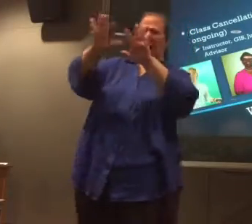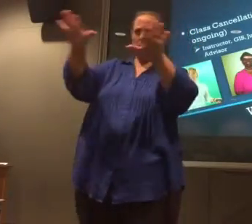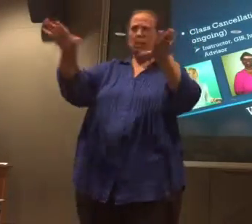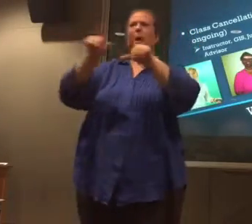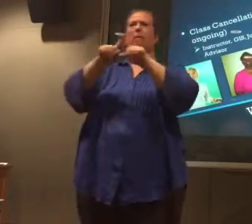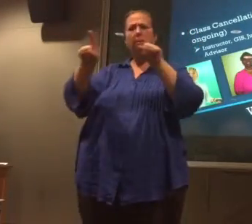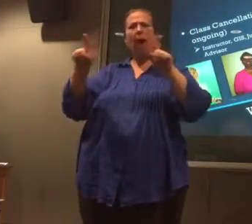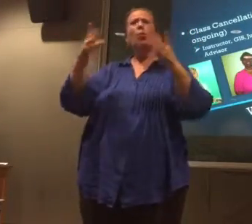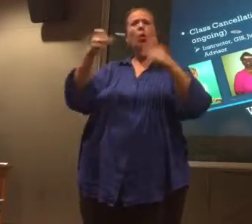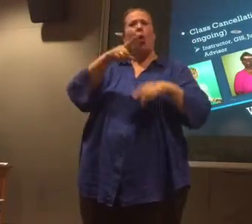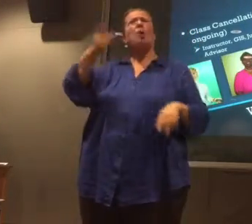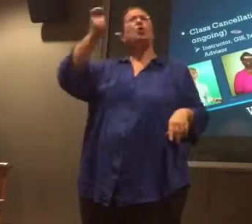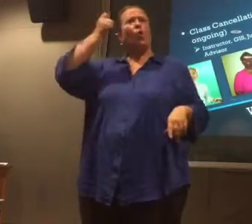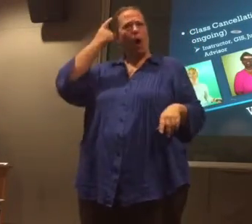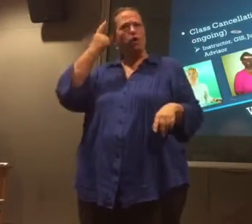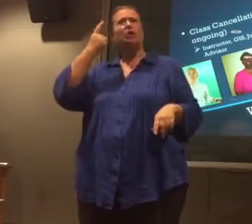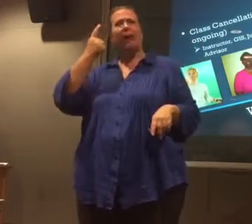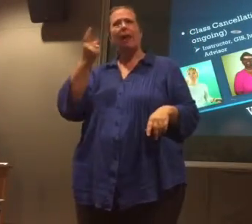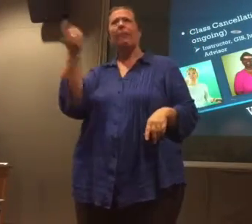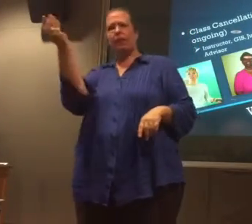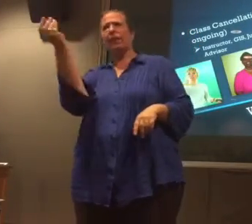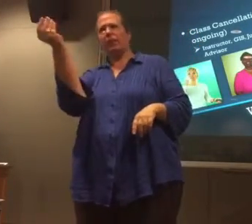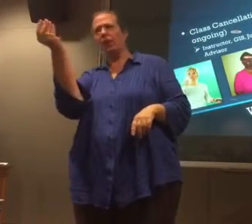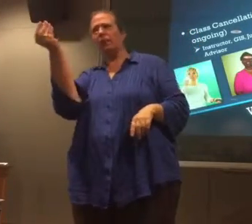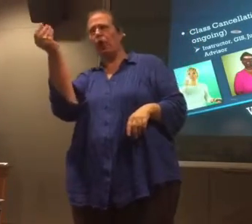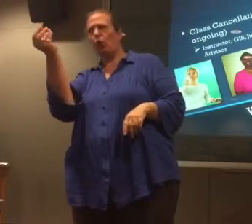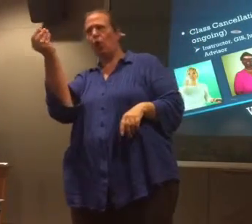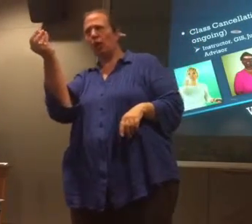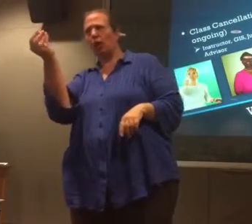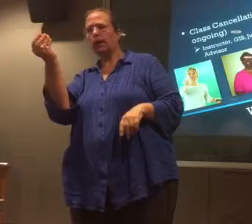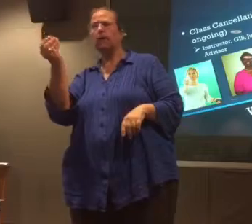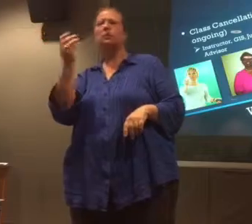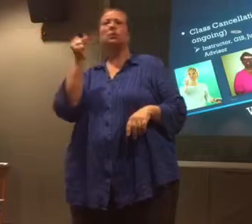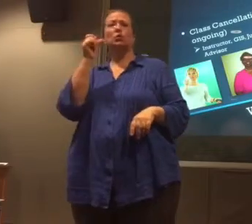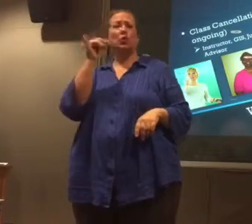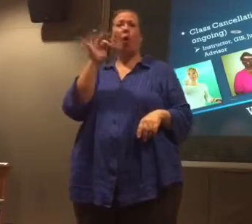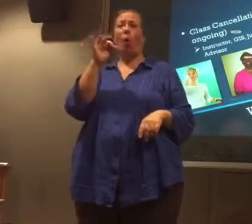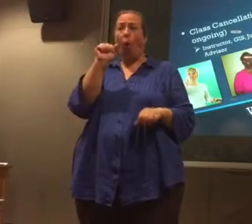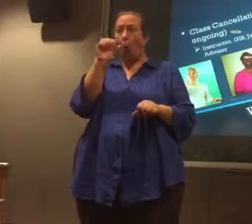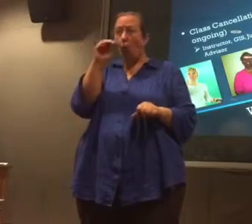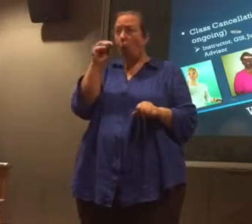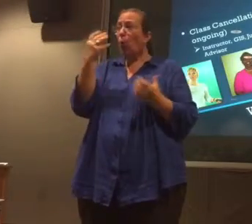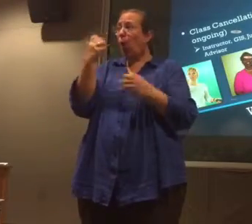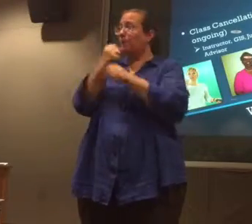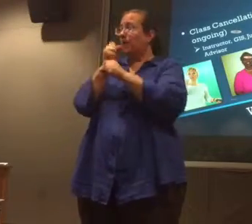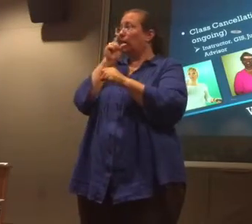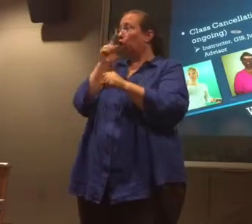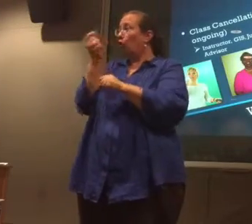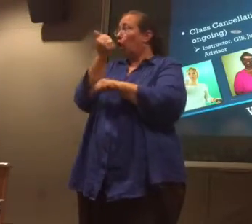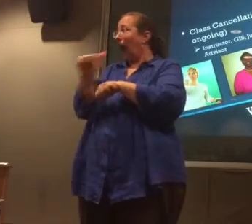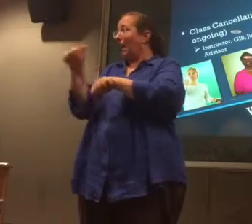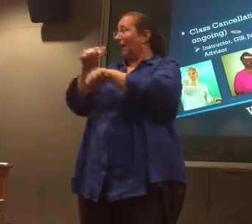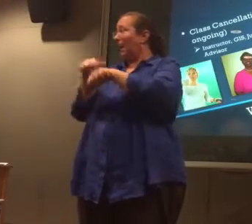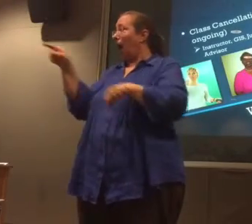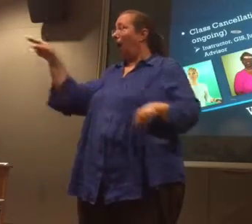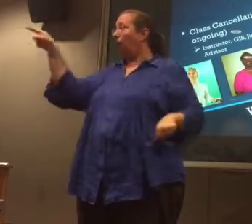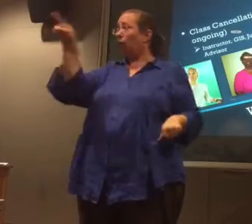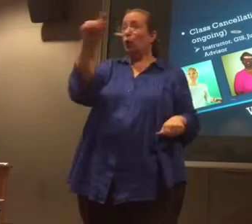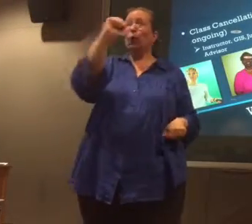want you to take that to heart and feel burdened by it. We simply want you to be aware that they are costly services. So we want to make sure